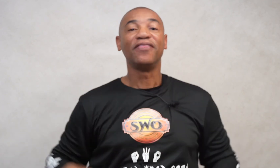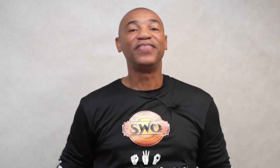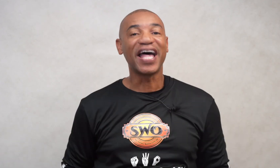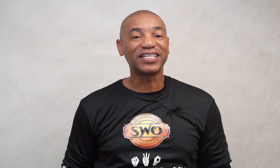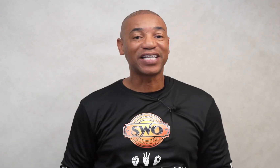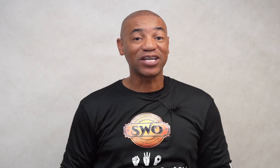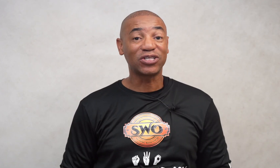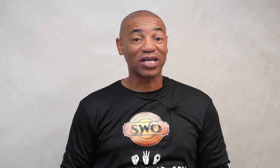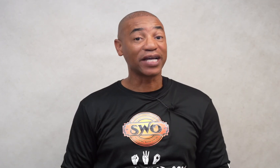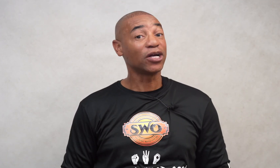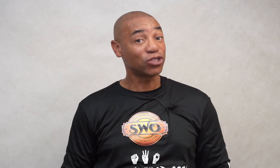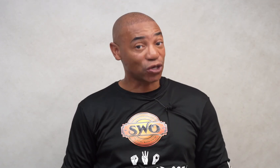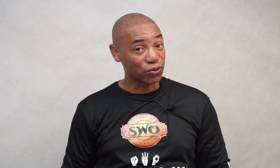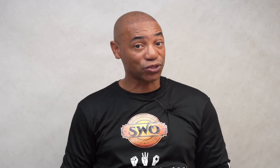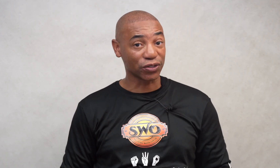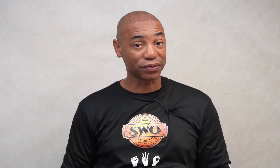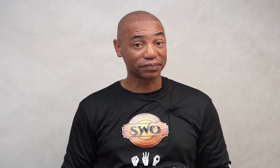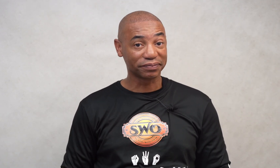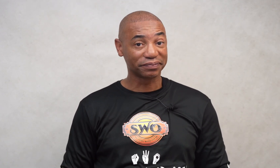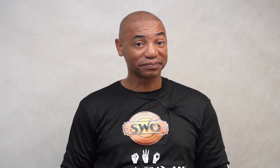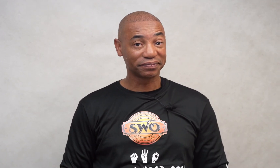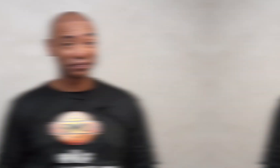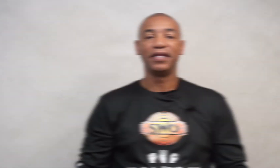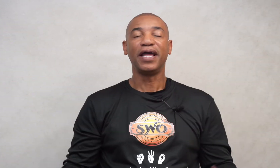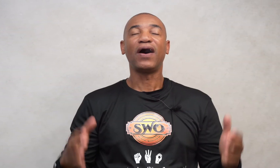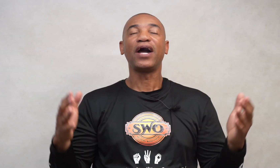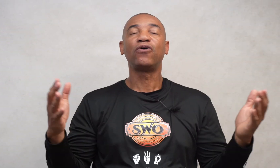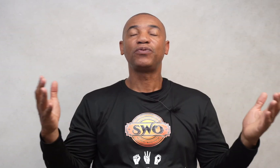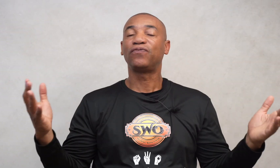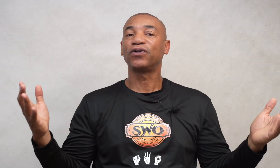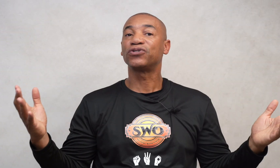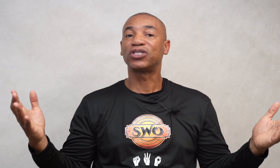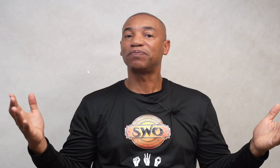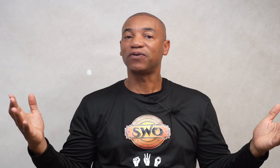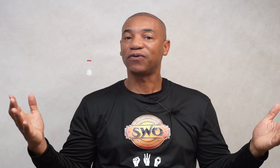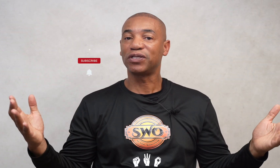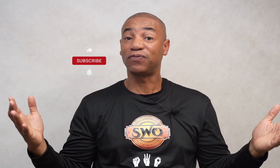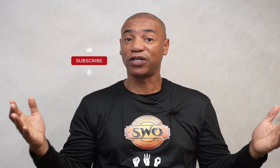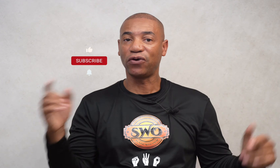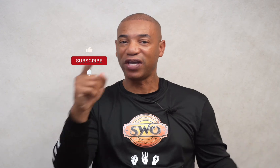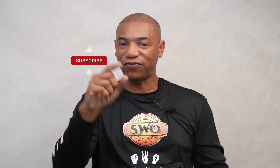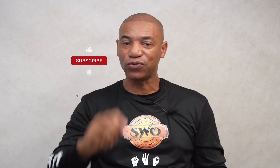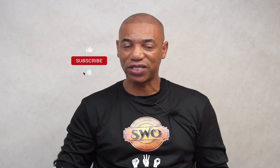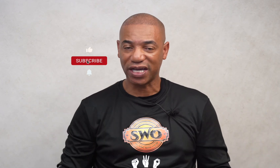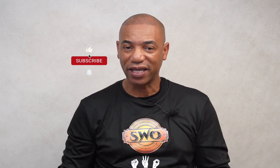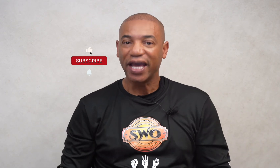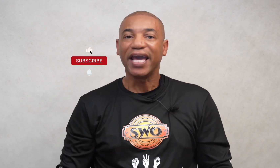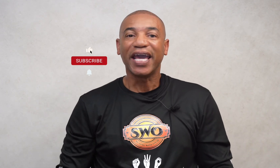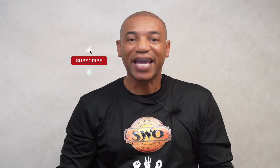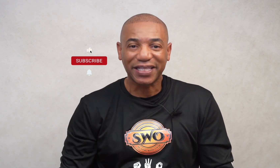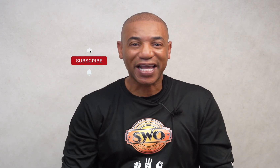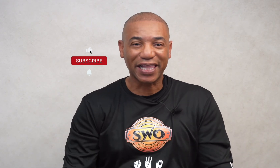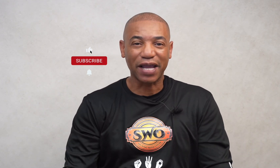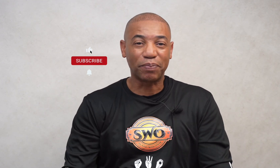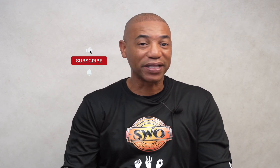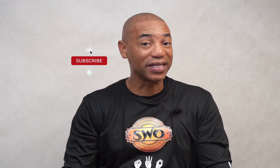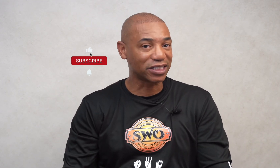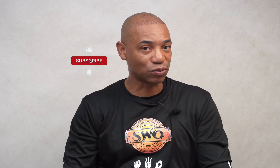That is how you sign toaster. Now, I hope you've learned something from this video. If you did, hit that like button and